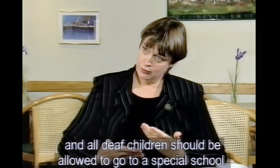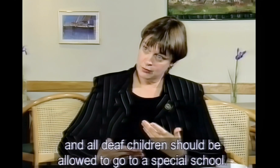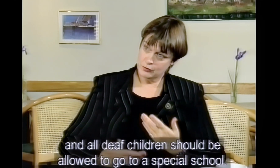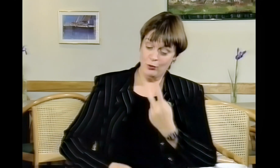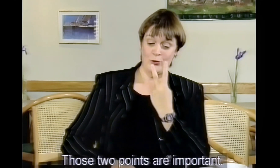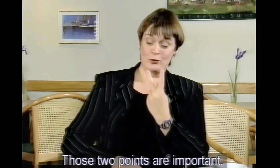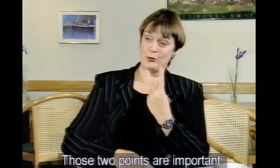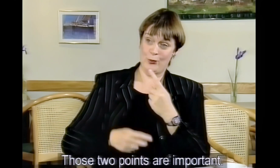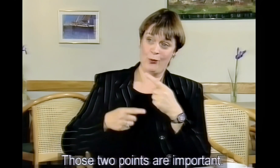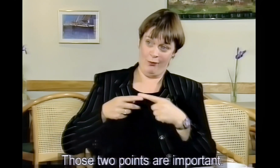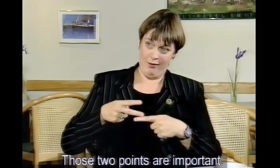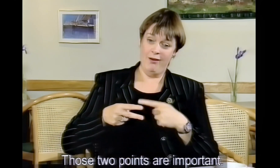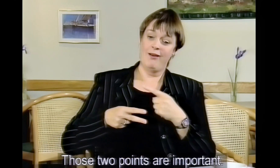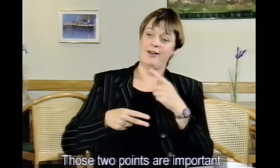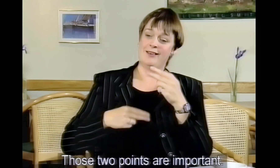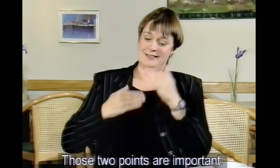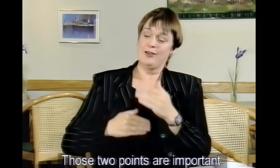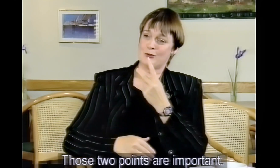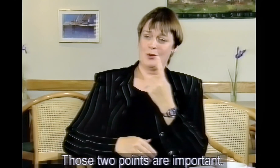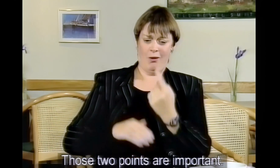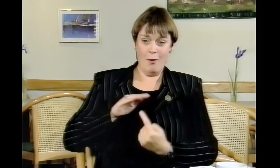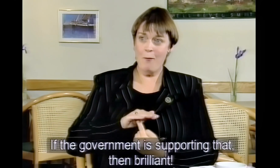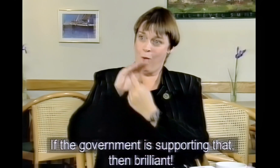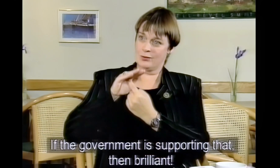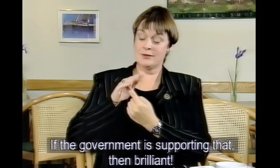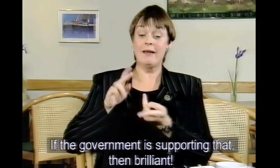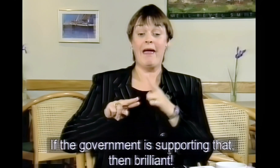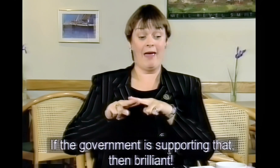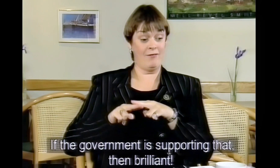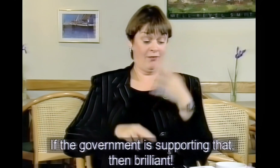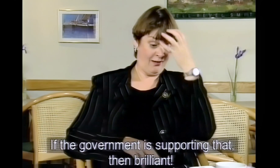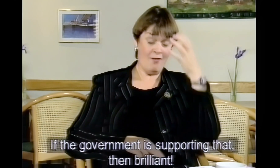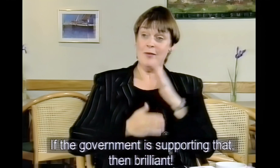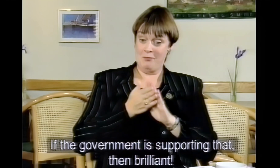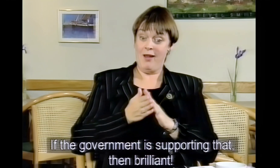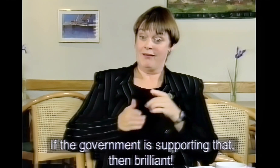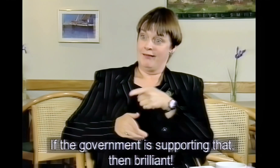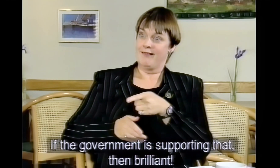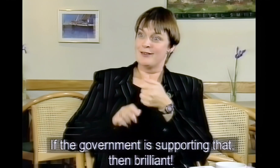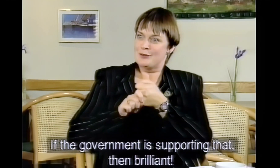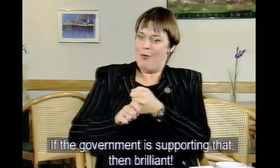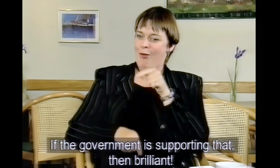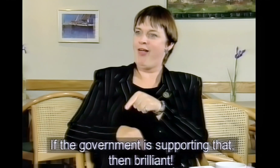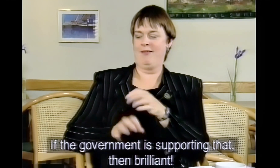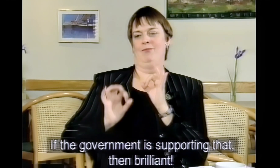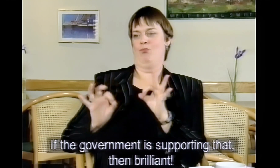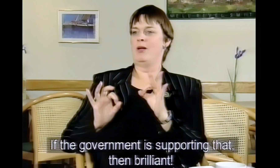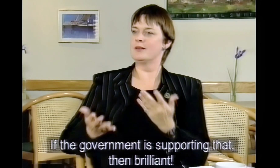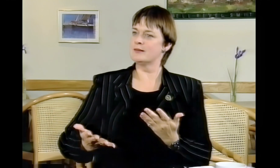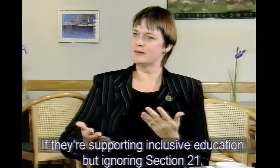Those two points are important. If the government means they are actually supporting that, then brilliant. If